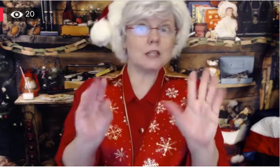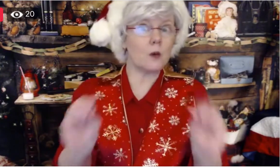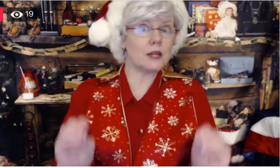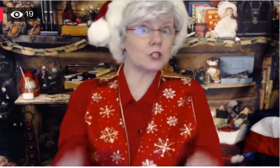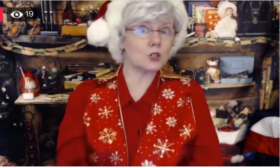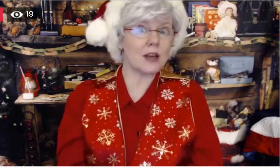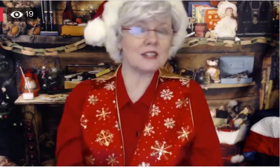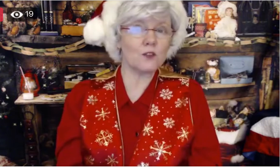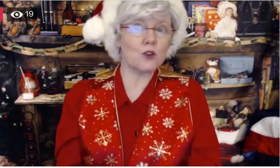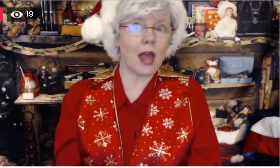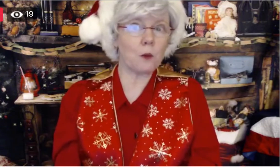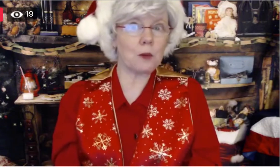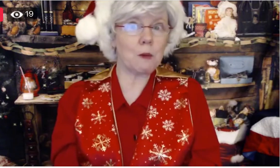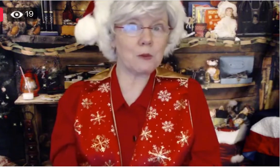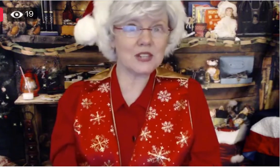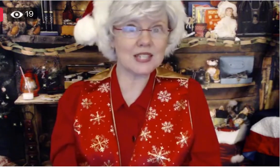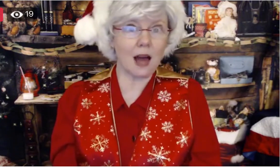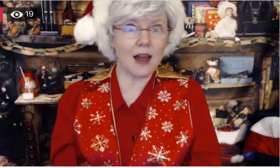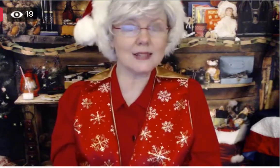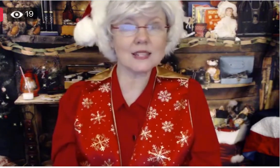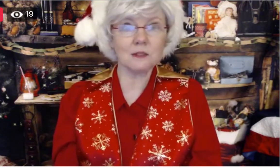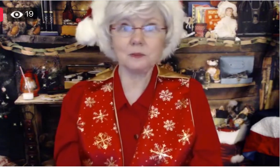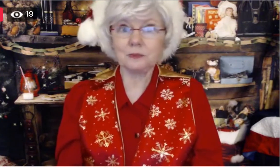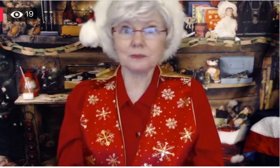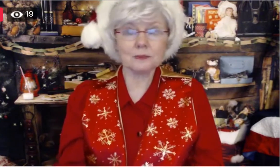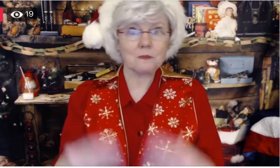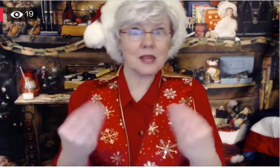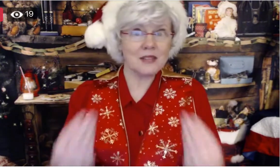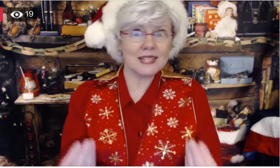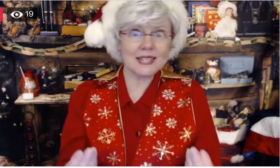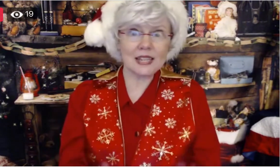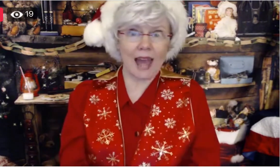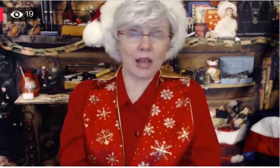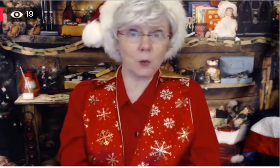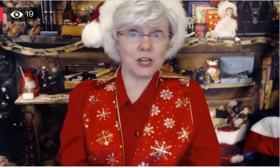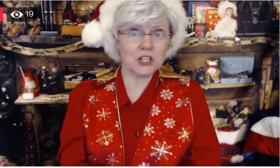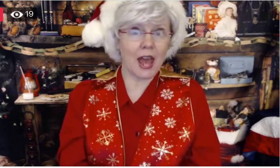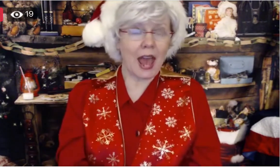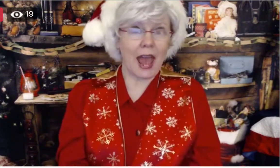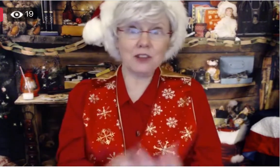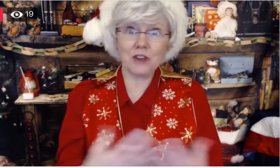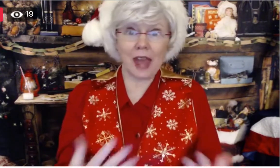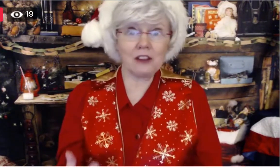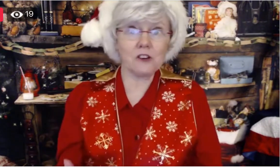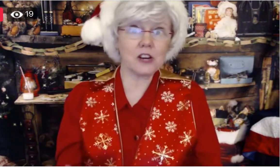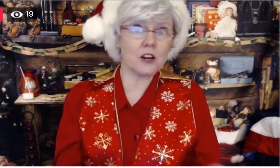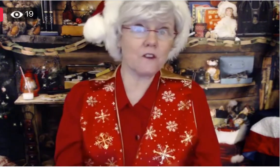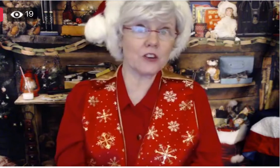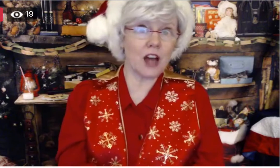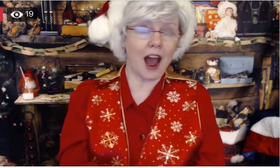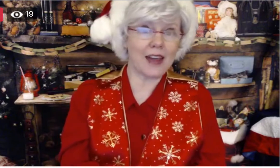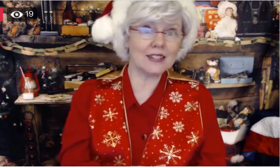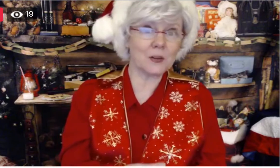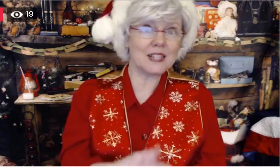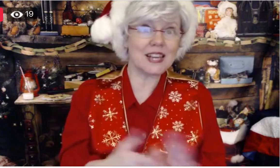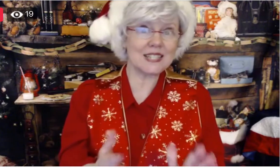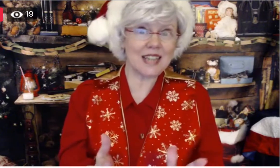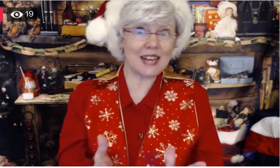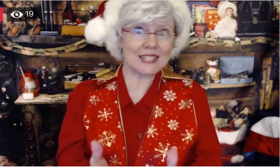don't get stressed if you can't remember the signs. This is a language and you can't learn it overnight, so it does take